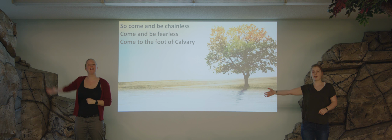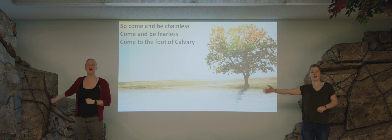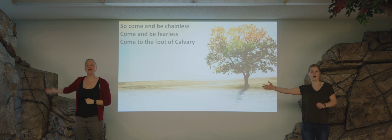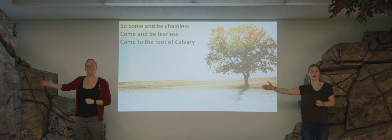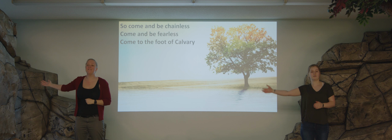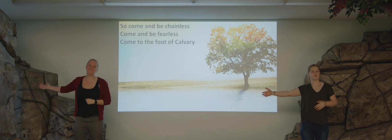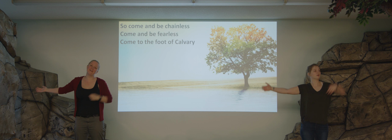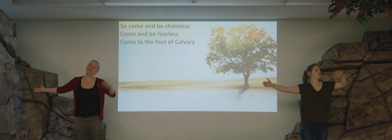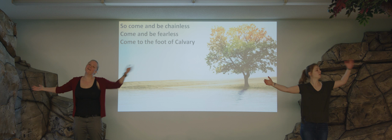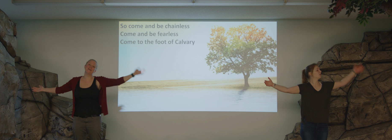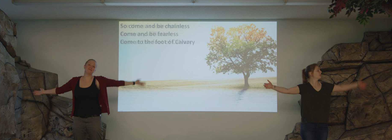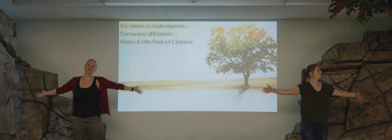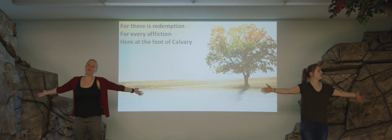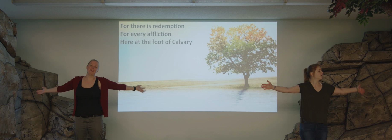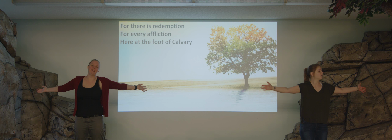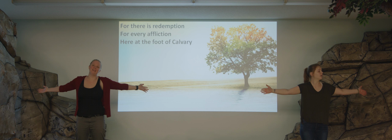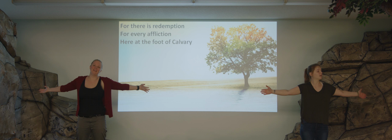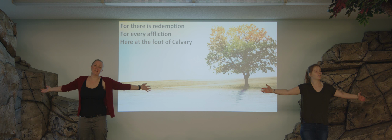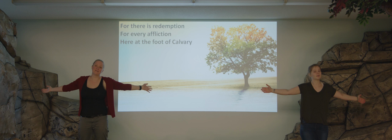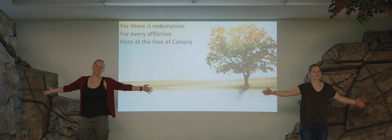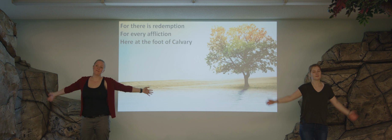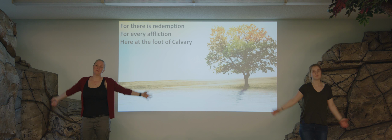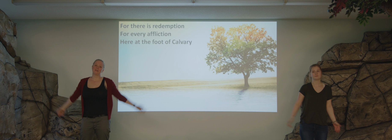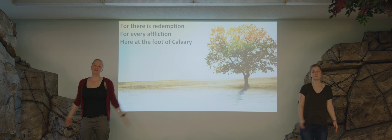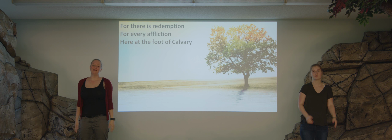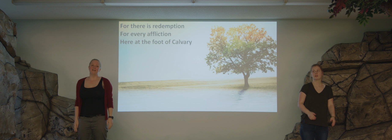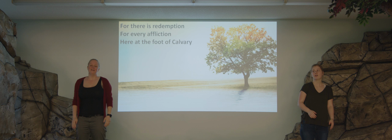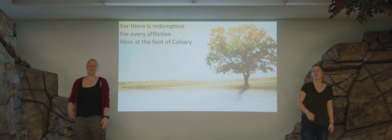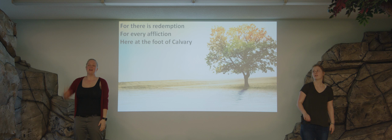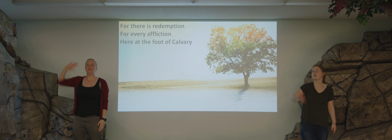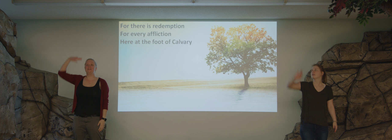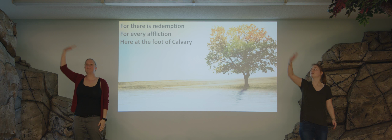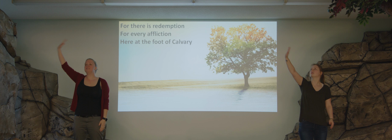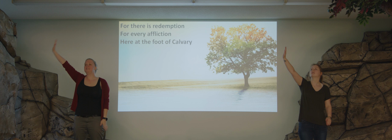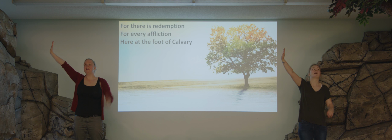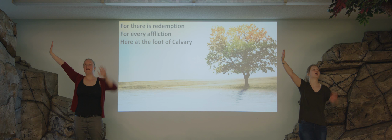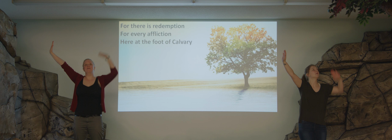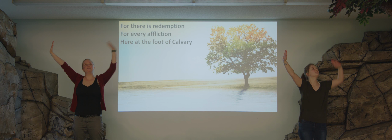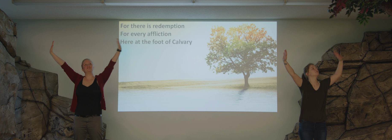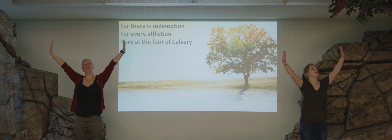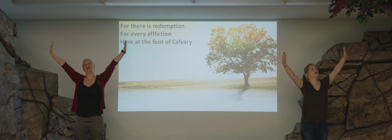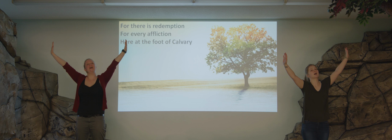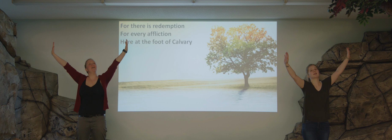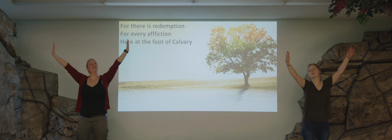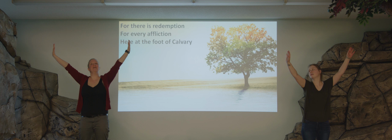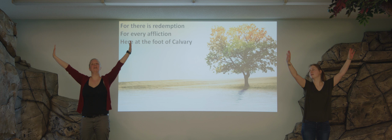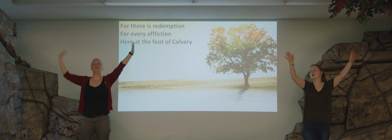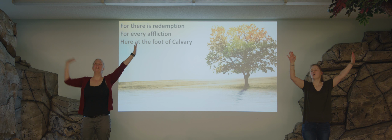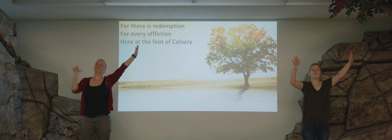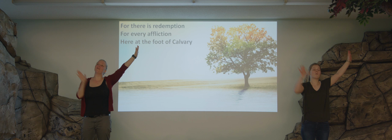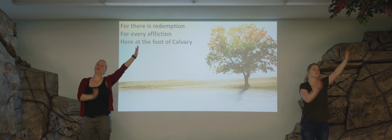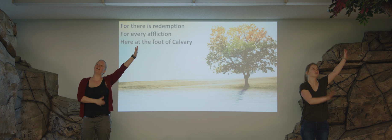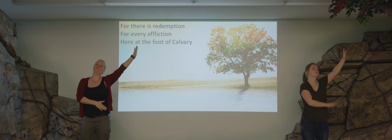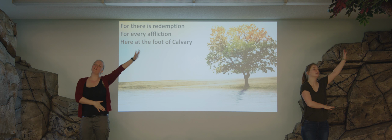Calvary. There is redemption for every